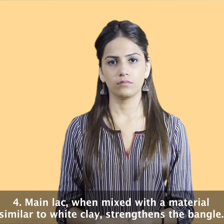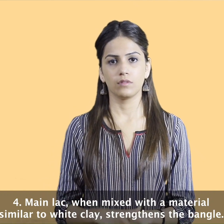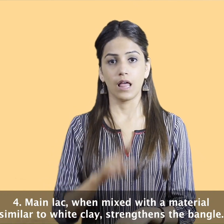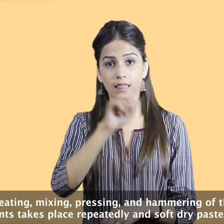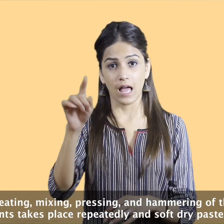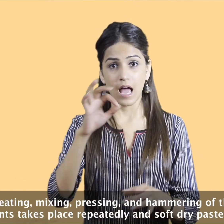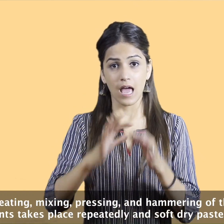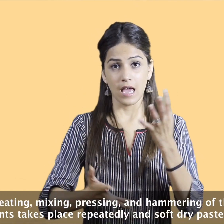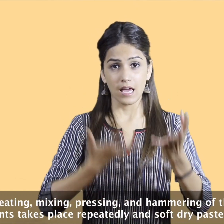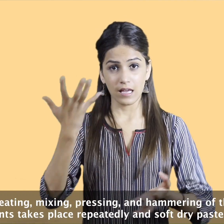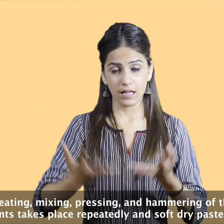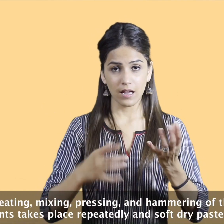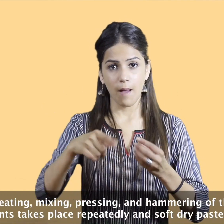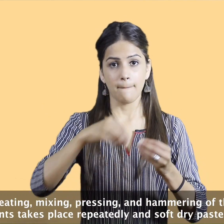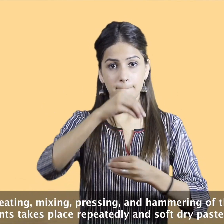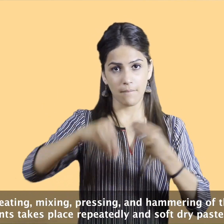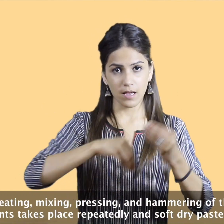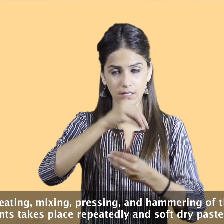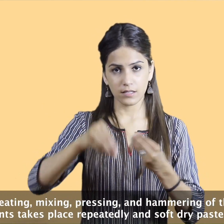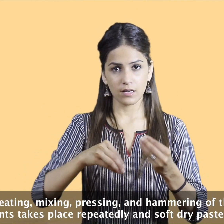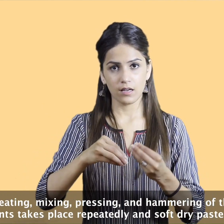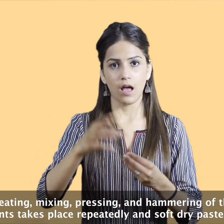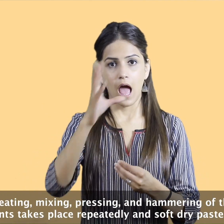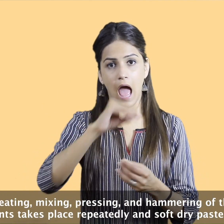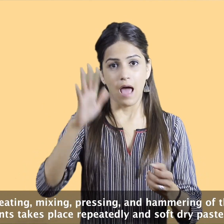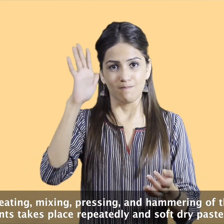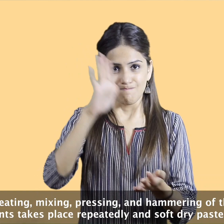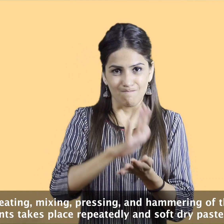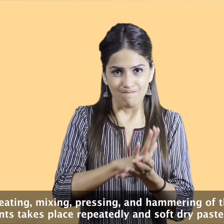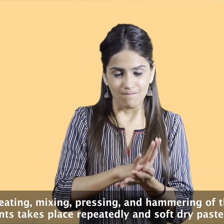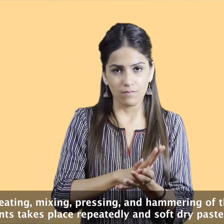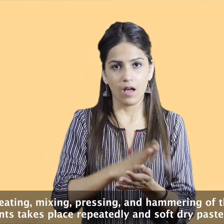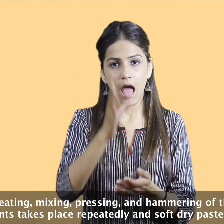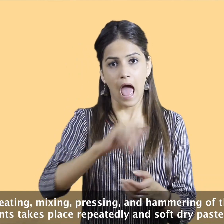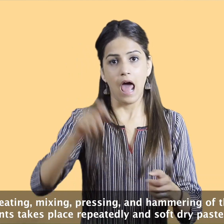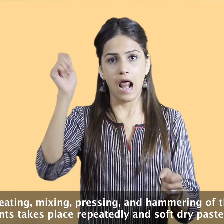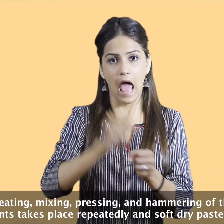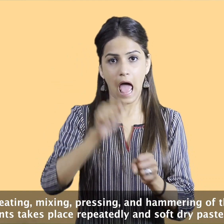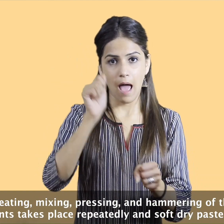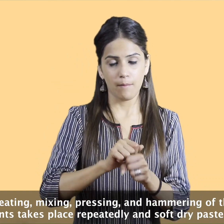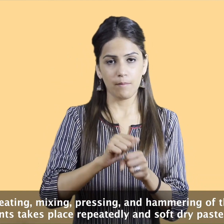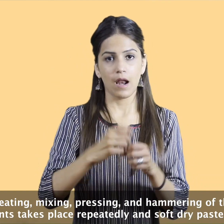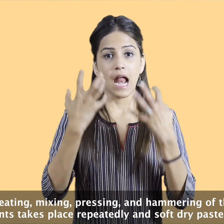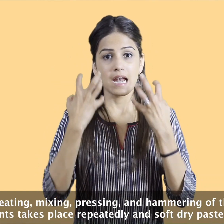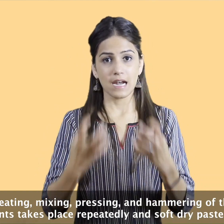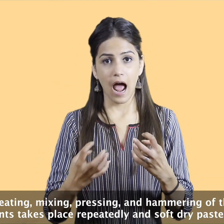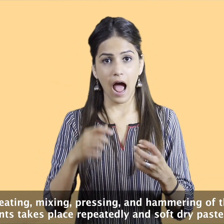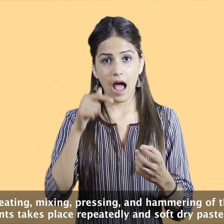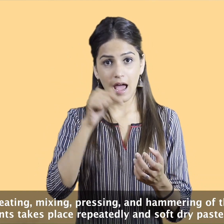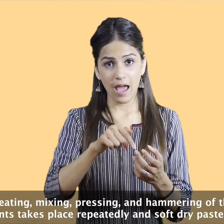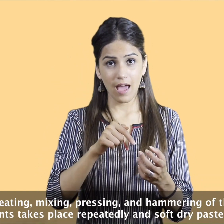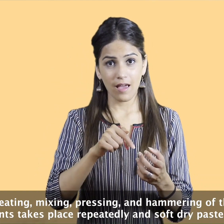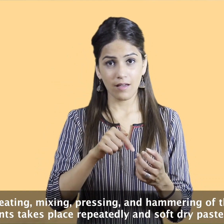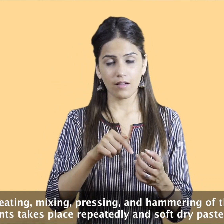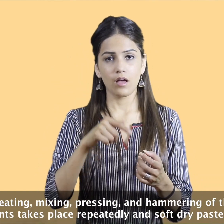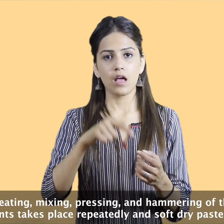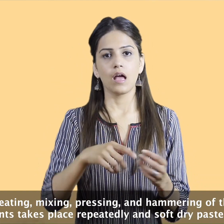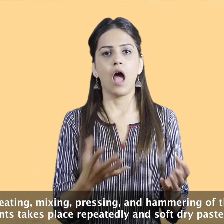The heating, mixing, pressing, and hammering of the dried ingredients take place repeatedly